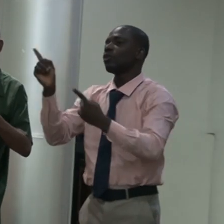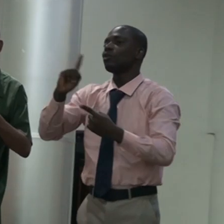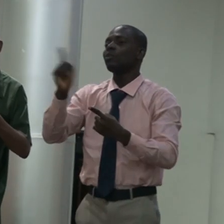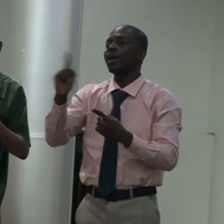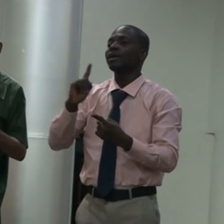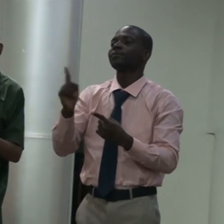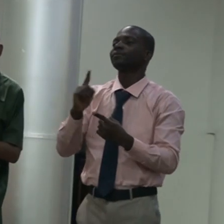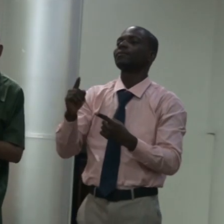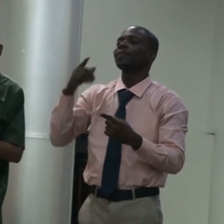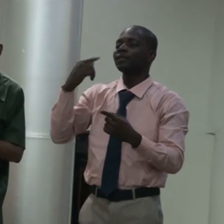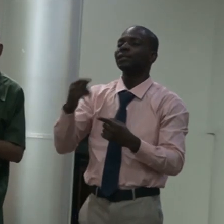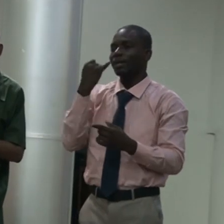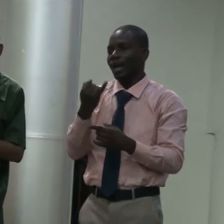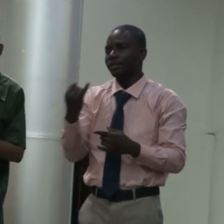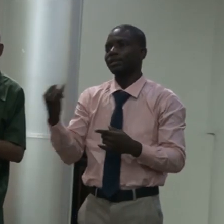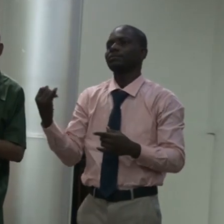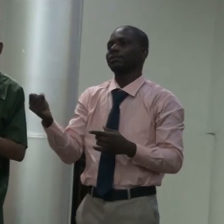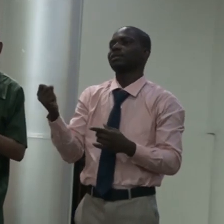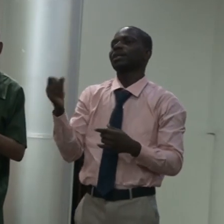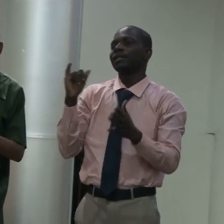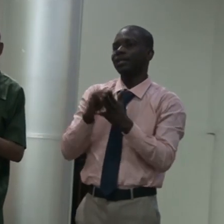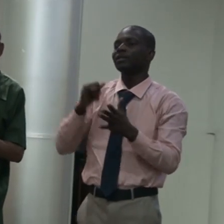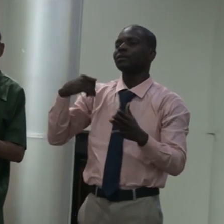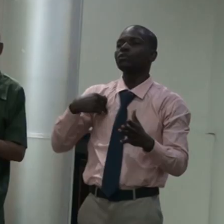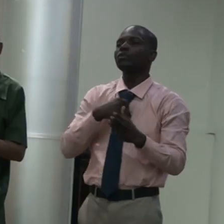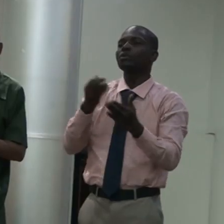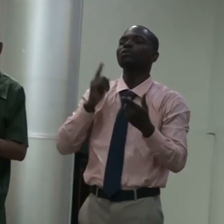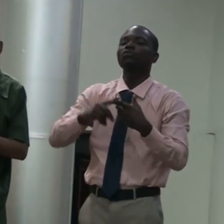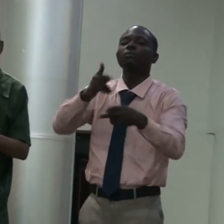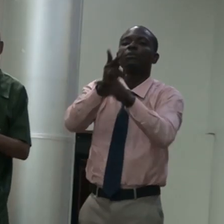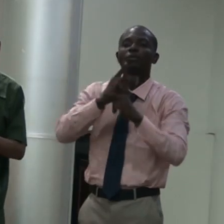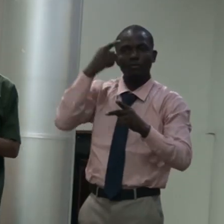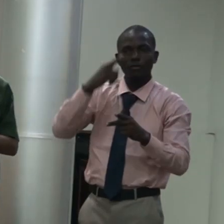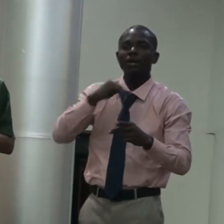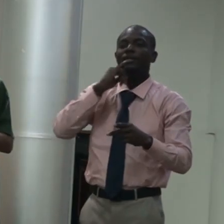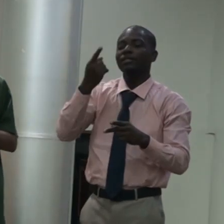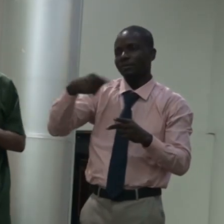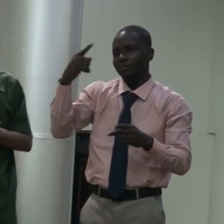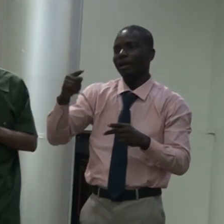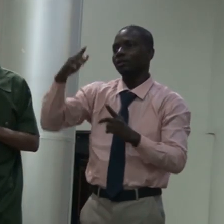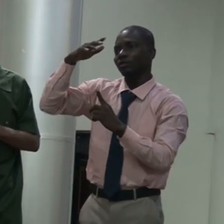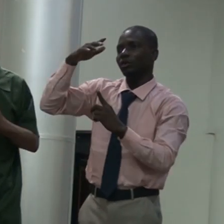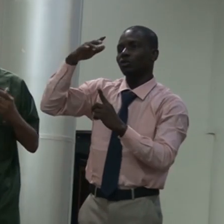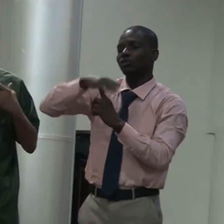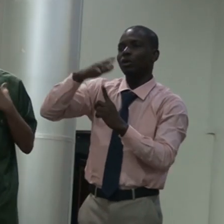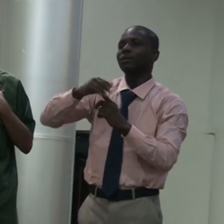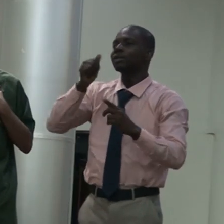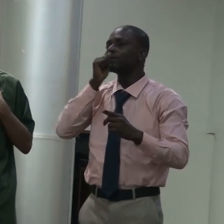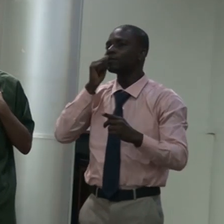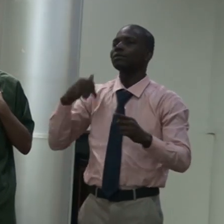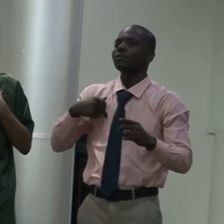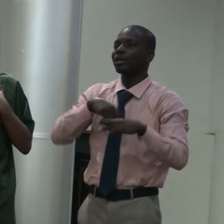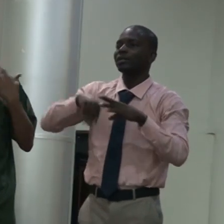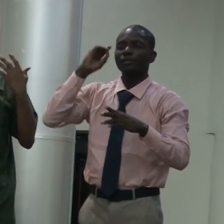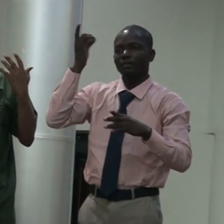where the items that we are going to borrow for is marked top secret, and we say we are in